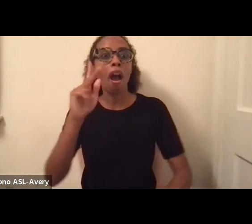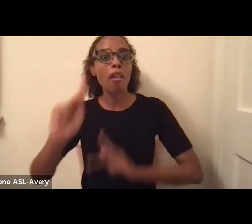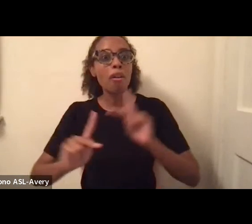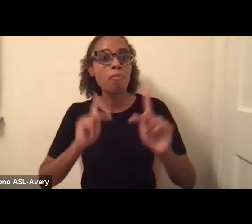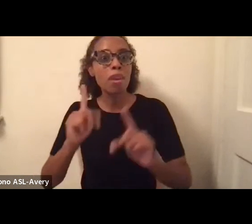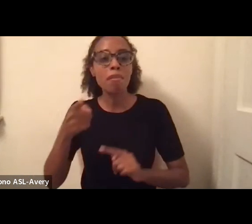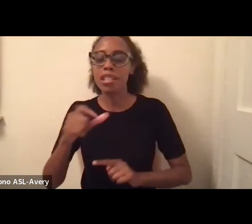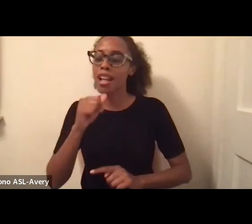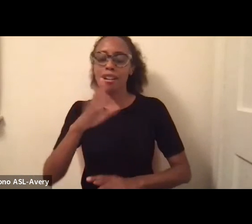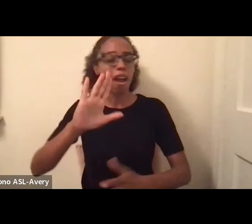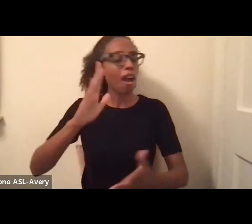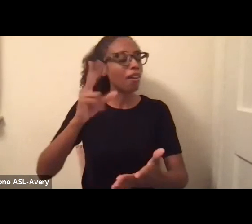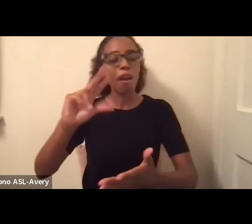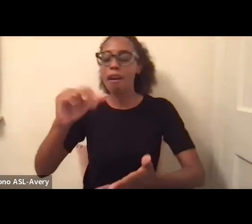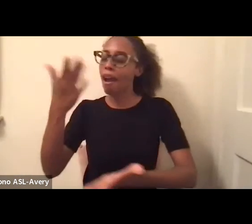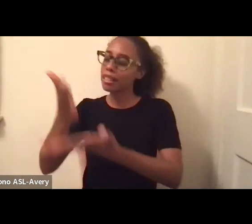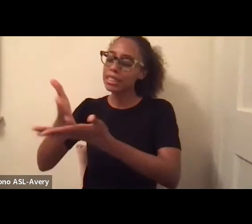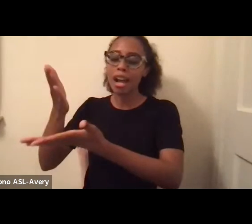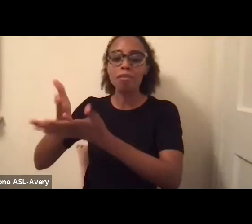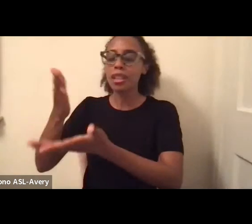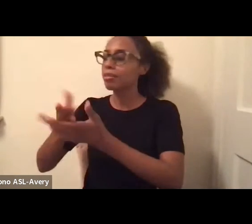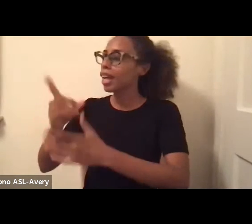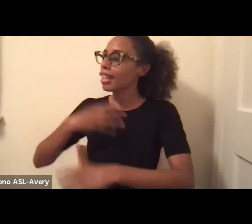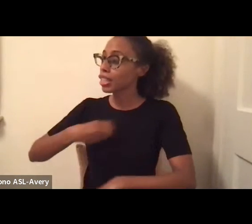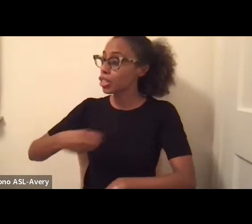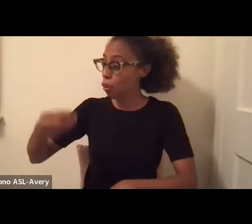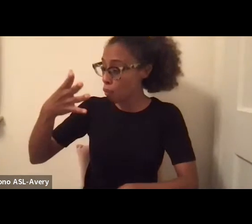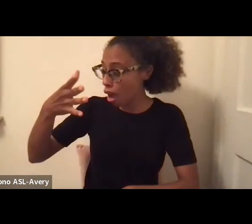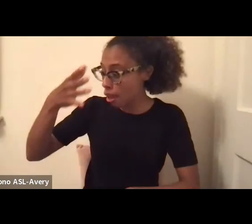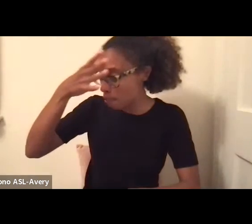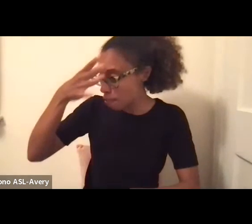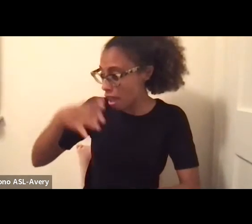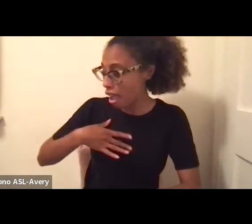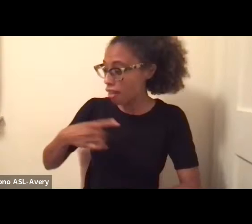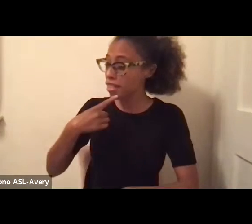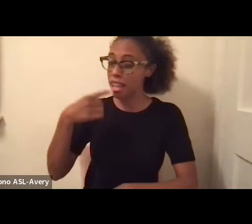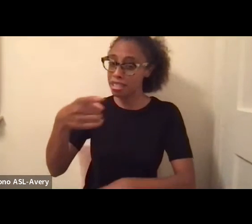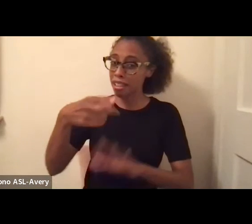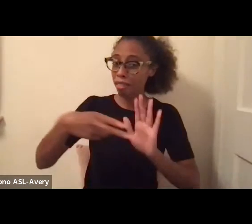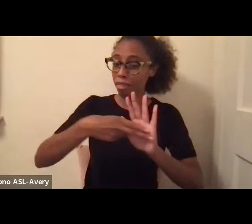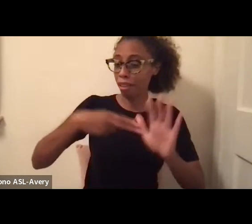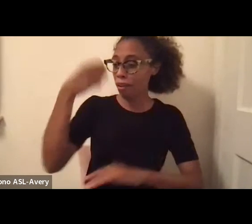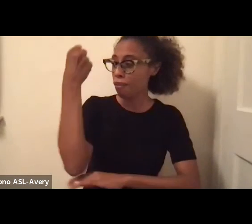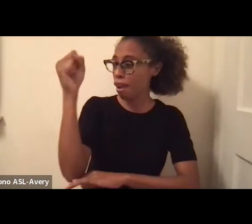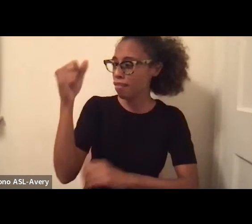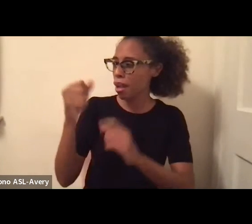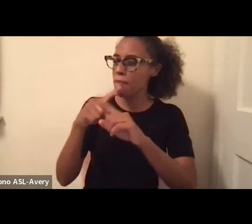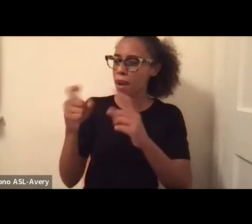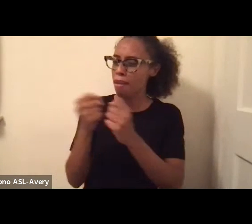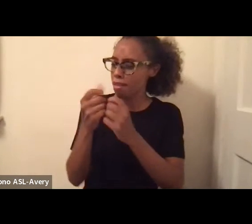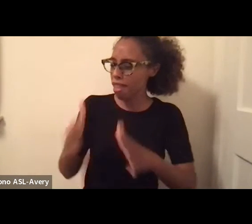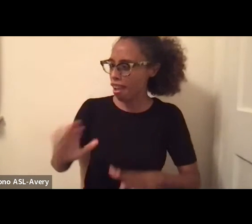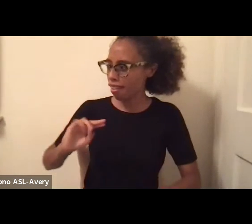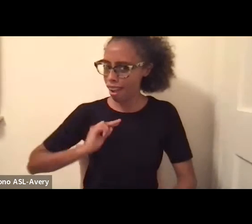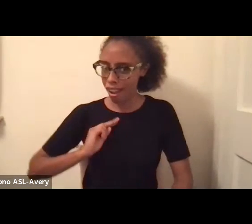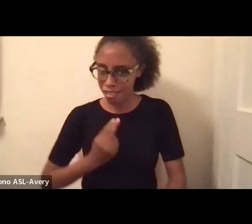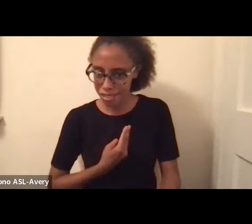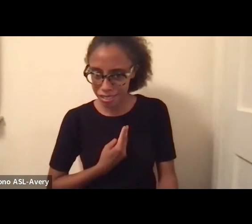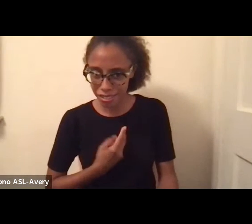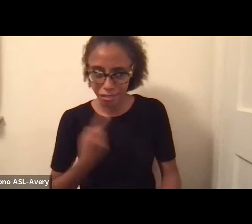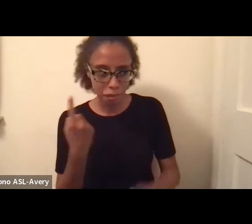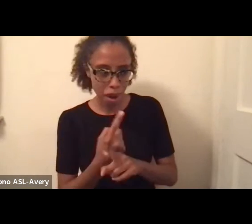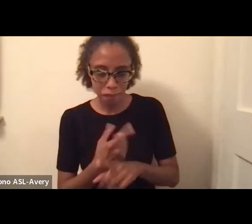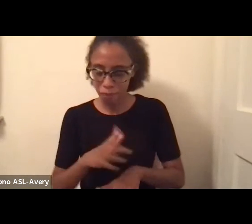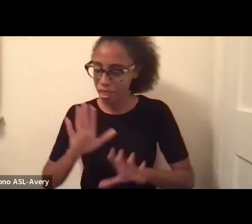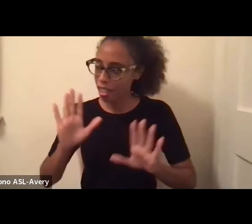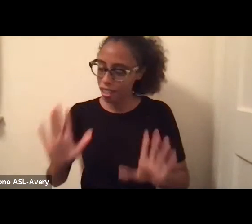you're not gonna roll on this white man who calls himself a revolutionary without us, right? And so we were